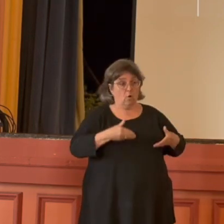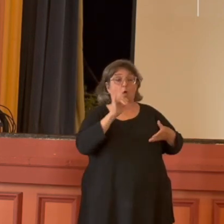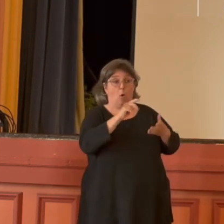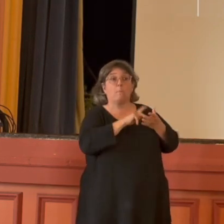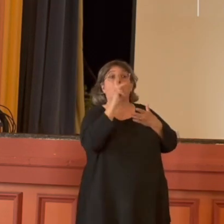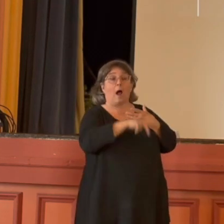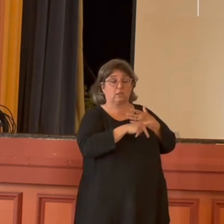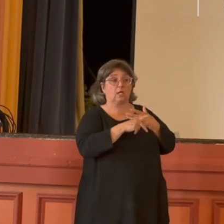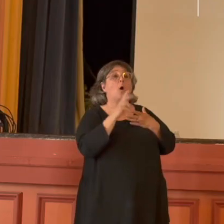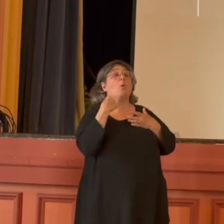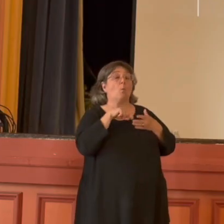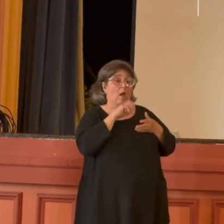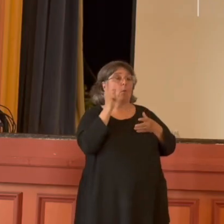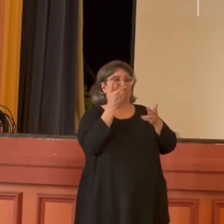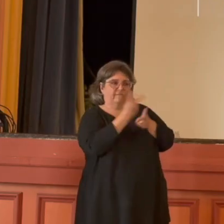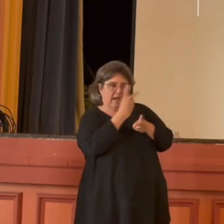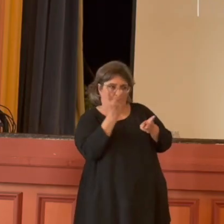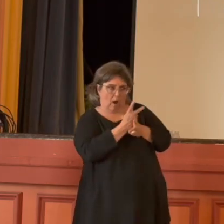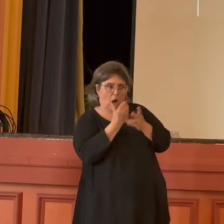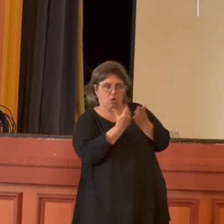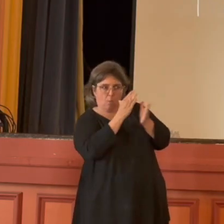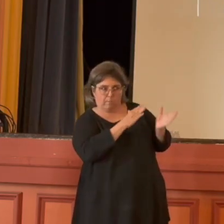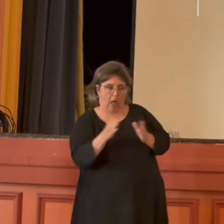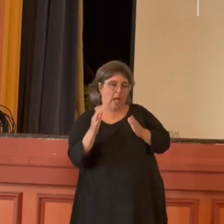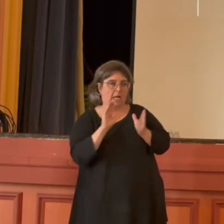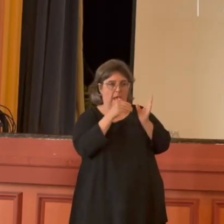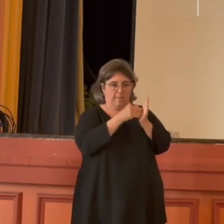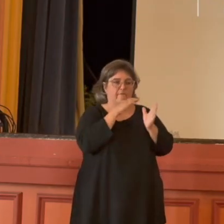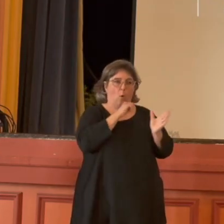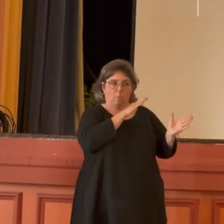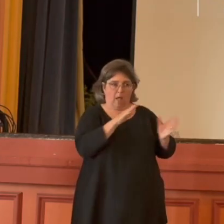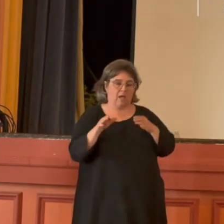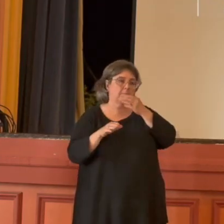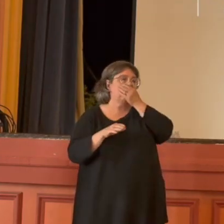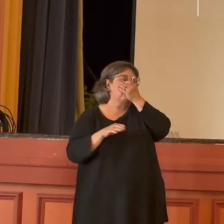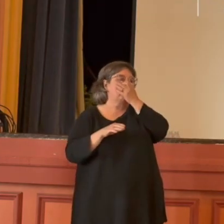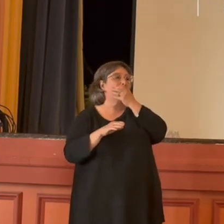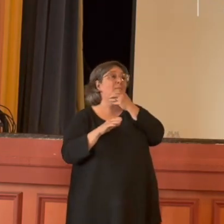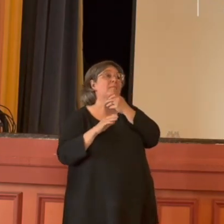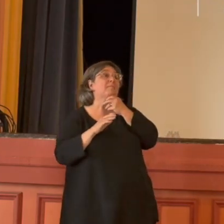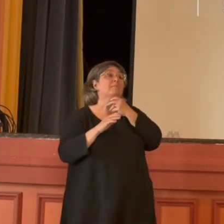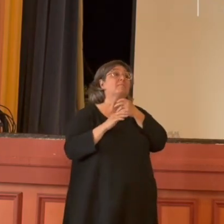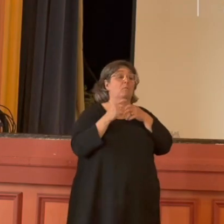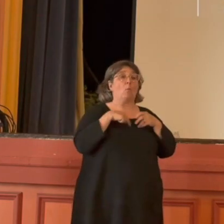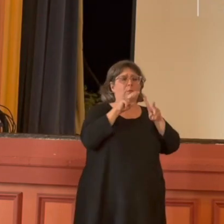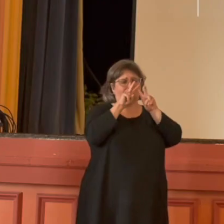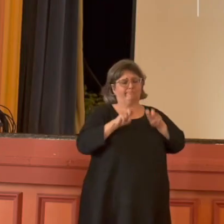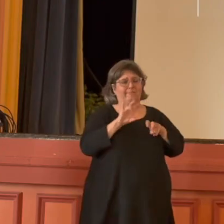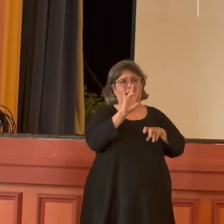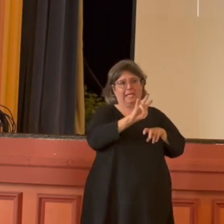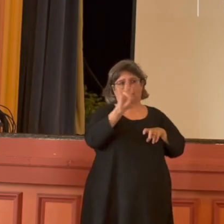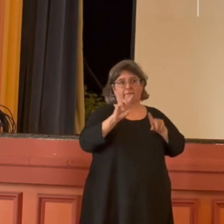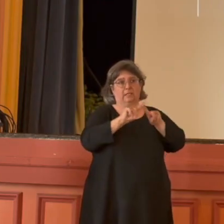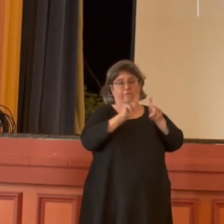those projects, and we'll figure out a new plan in the middle of our old plan. And so we looked at